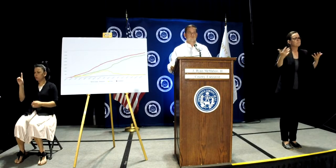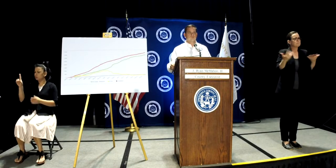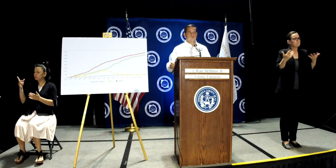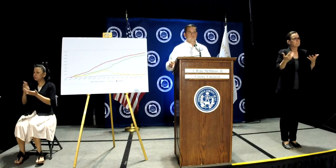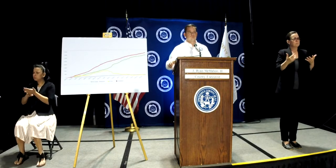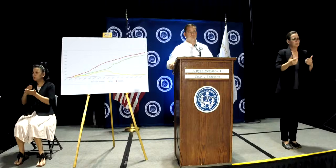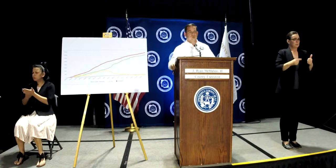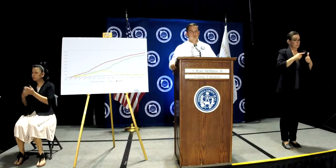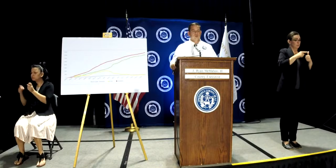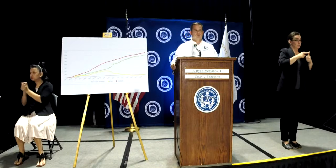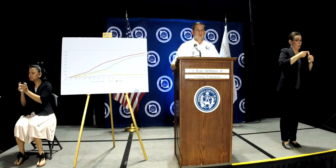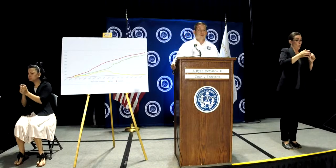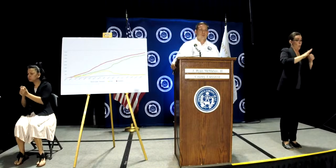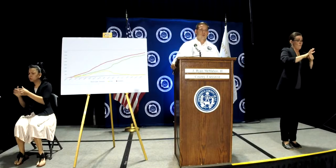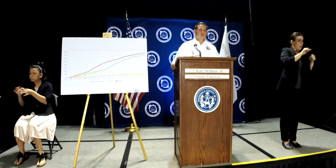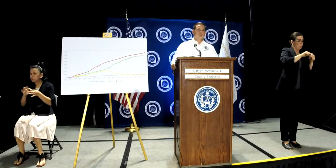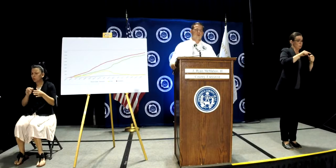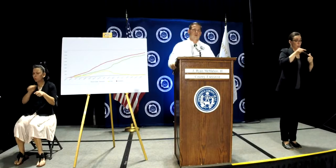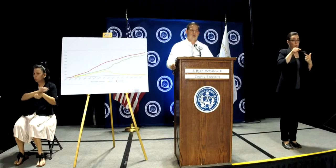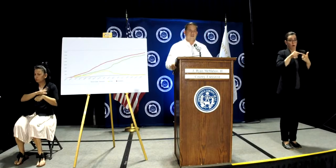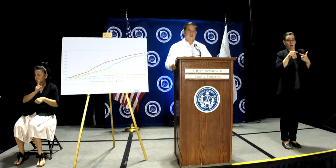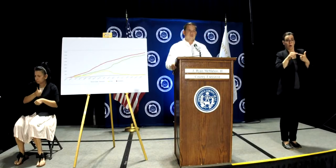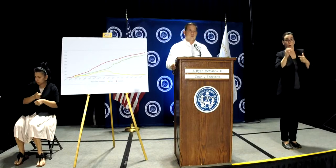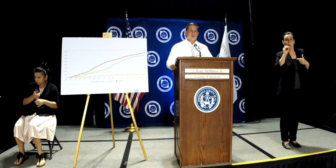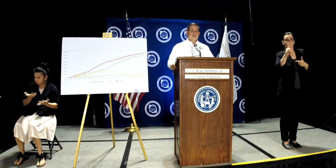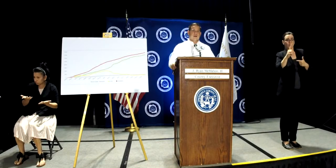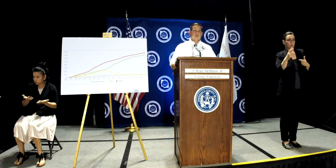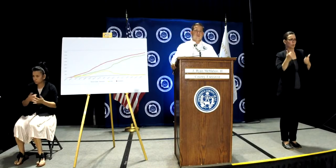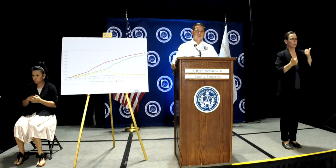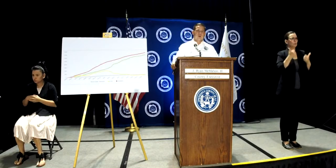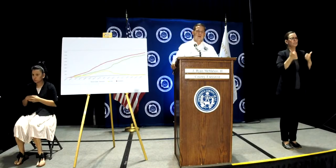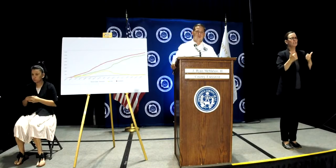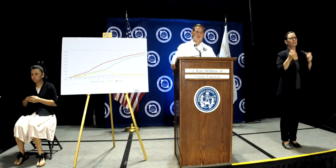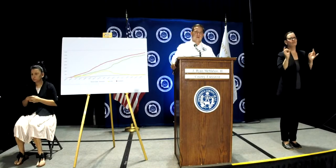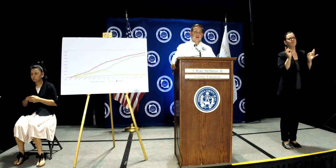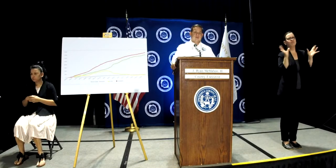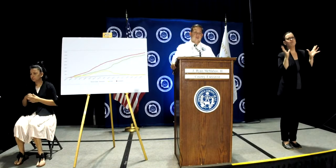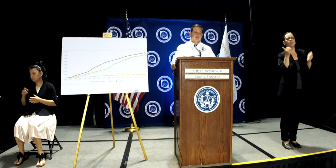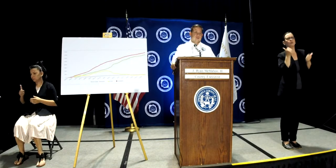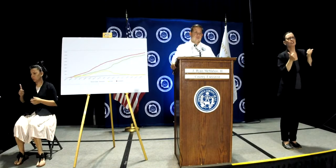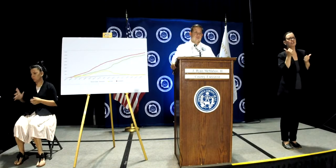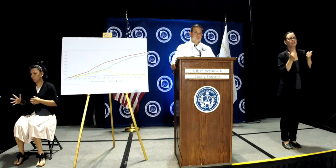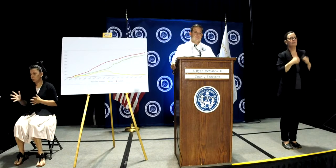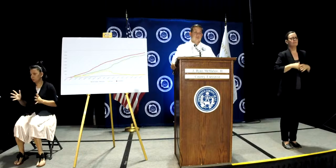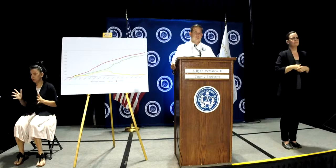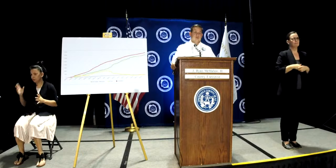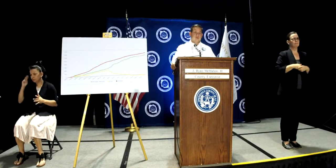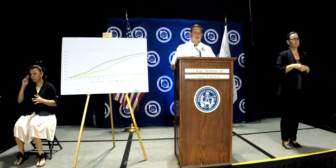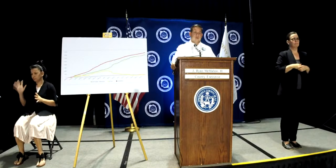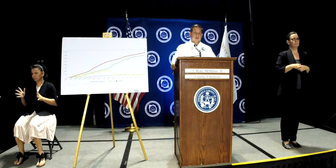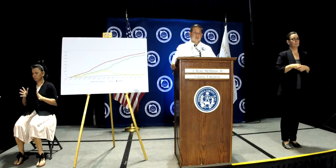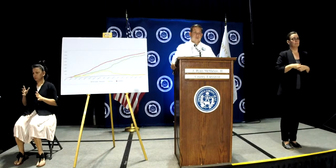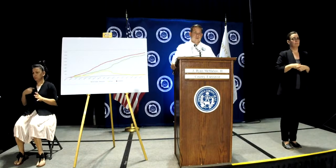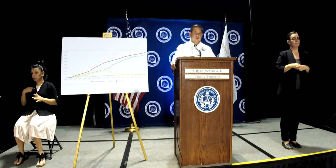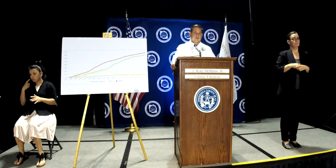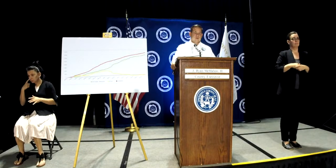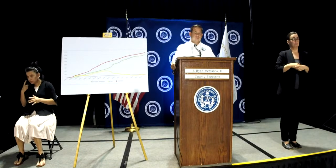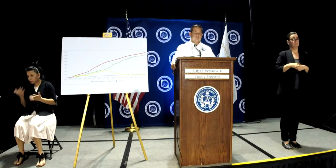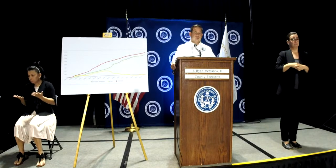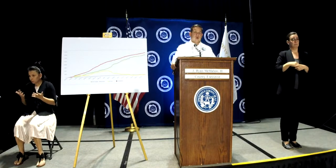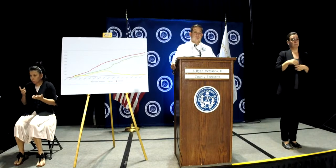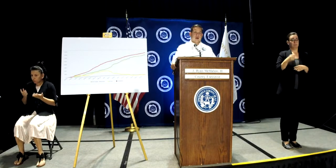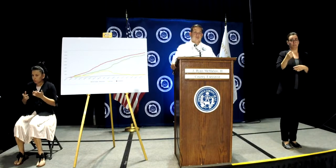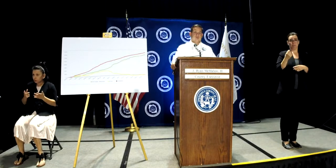or is it just that the attention and resources may have been diverted? I think it's too early to tell if it's directly related. I think it certainly, there's